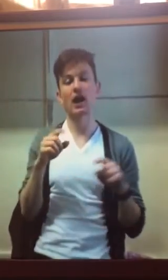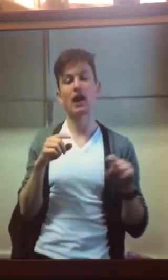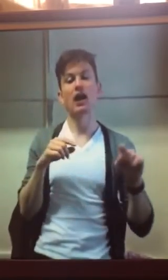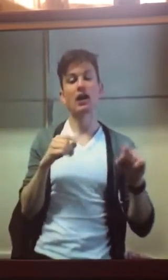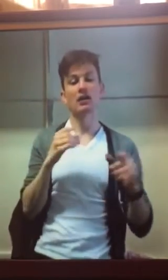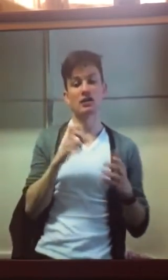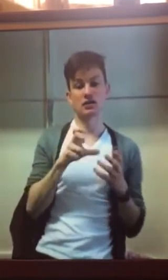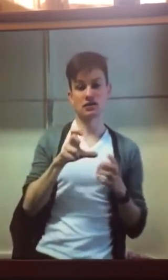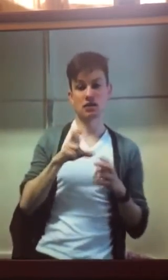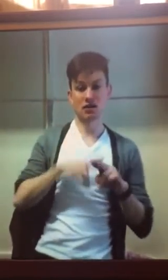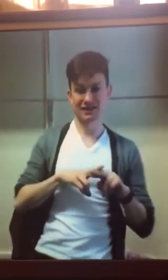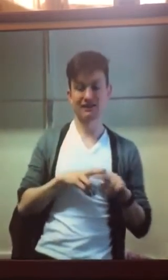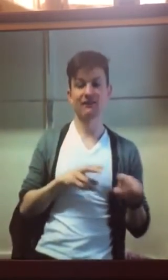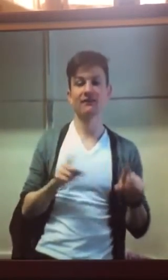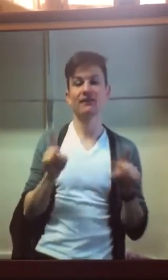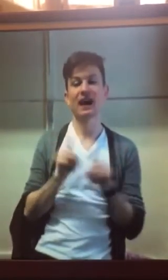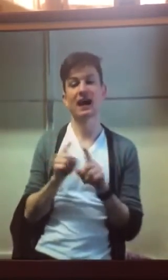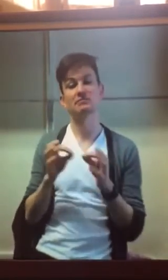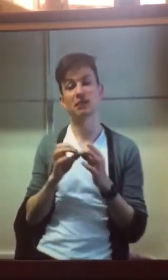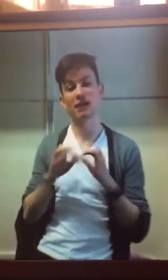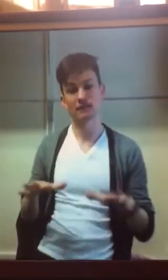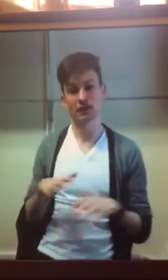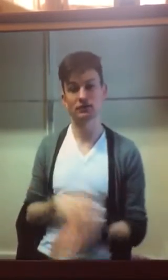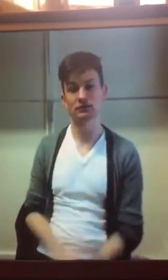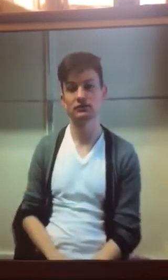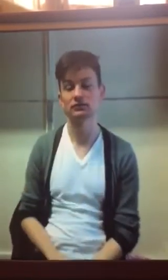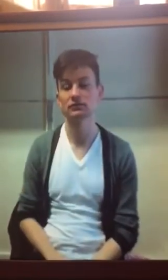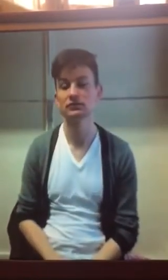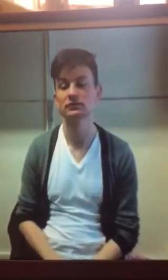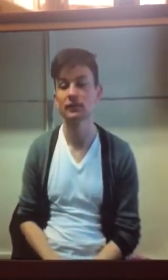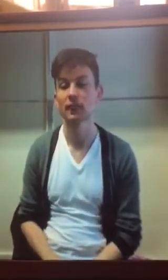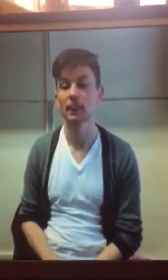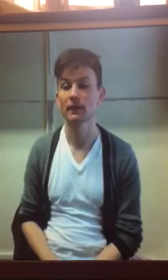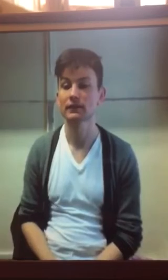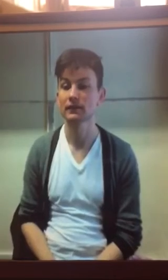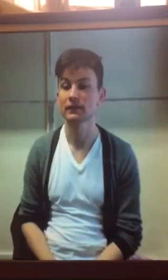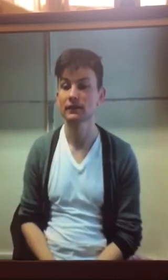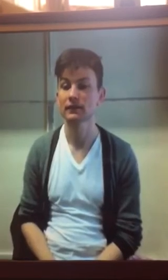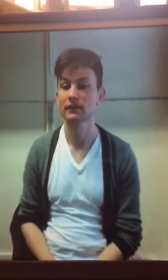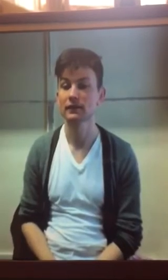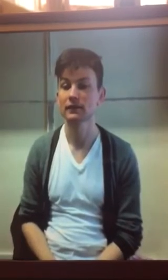in the North, East, Cardiff and Belfast.